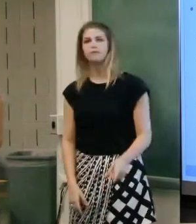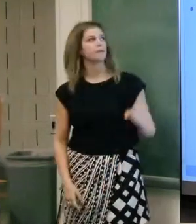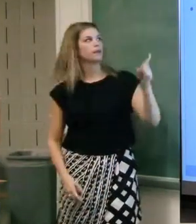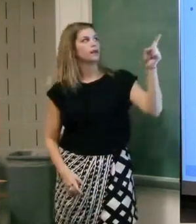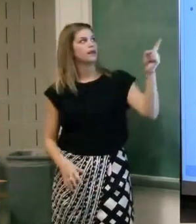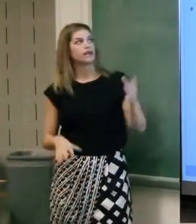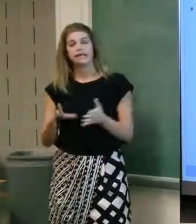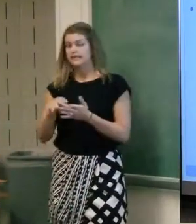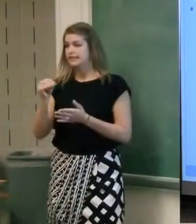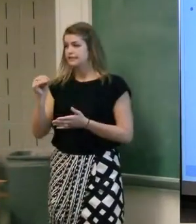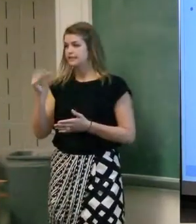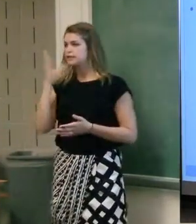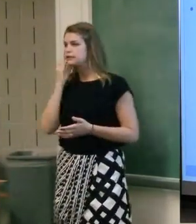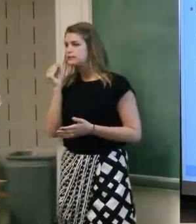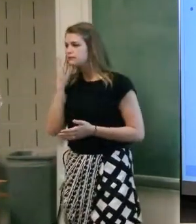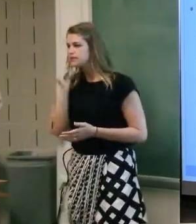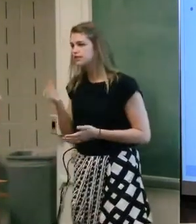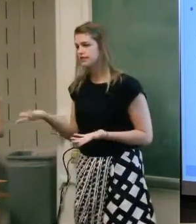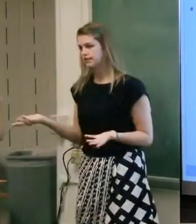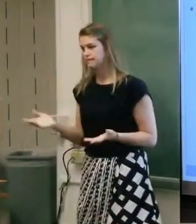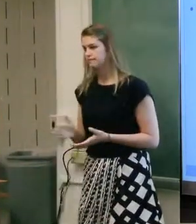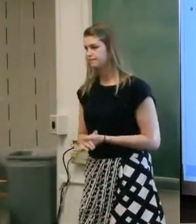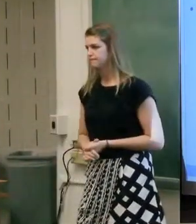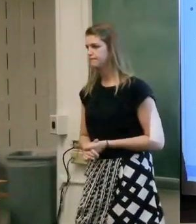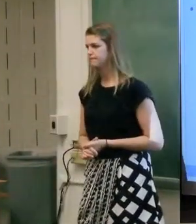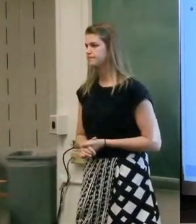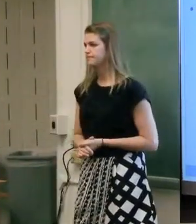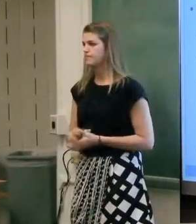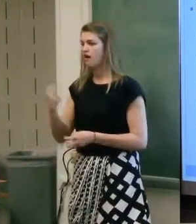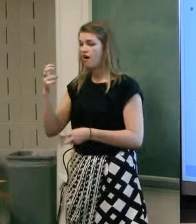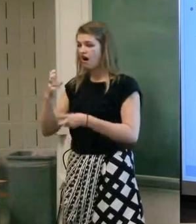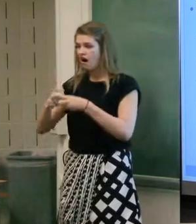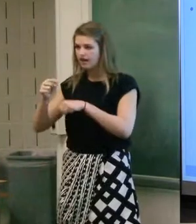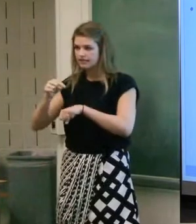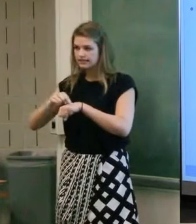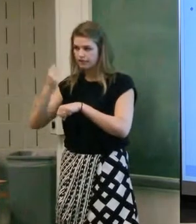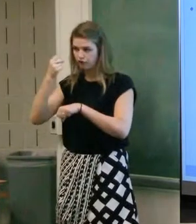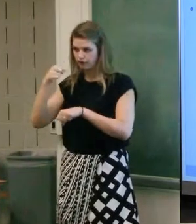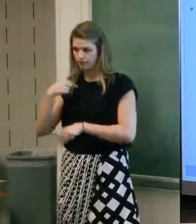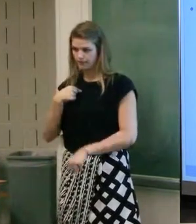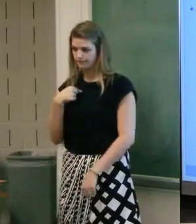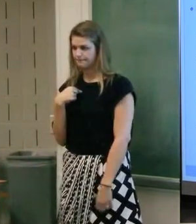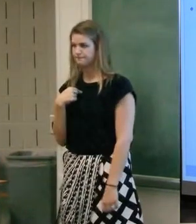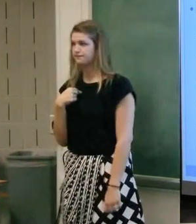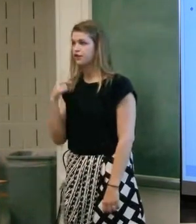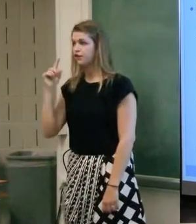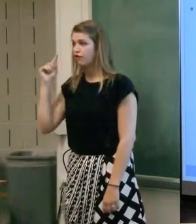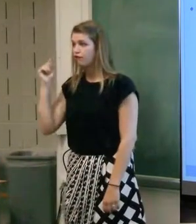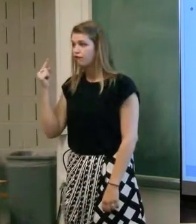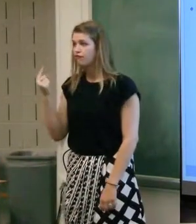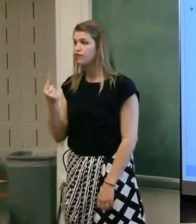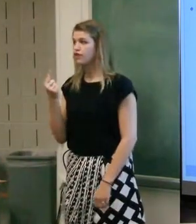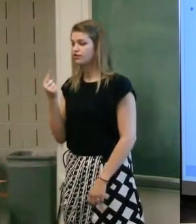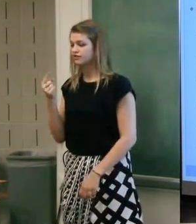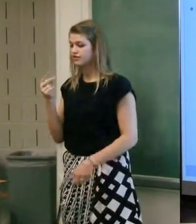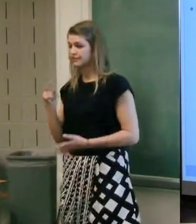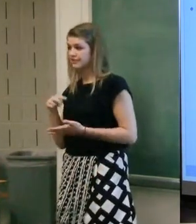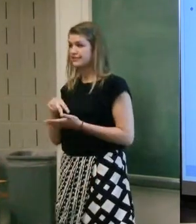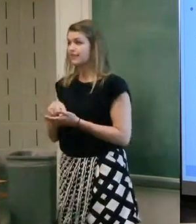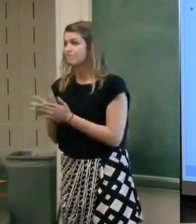Lessons I've learned. The low points and the tough weeks. When I first got up to